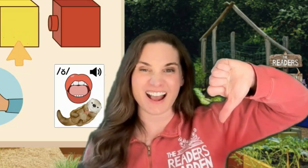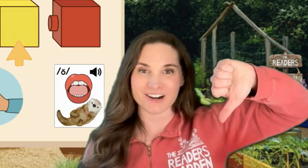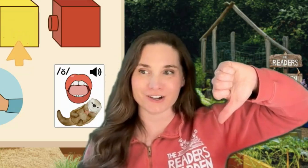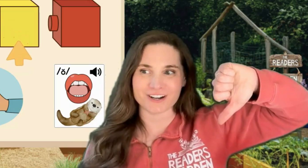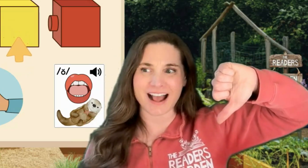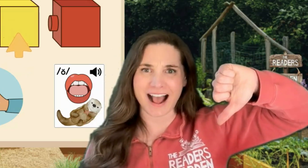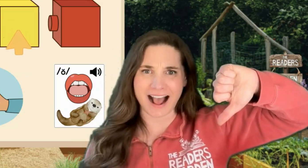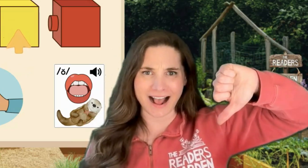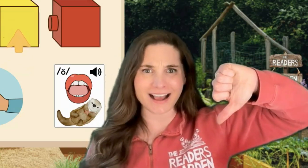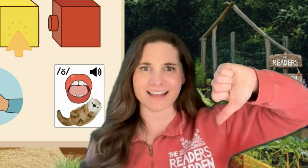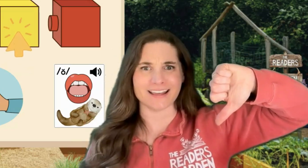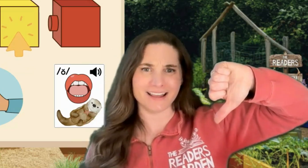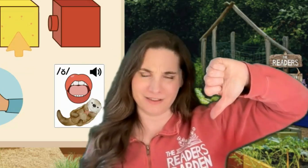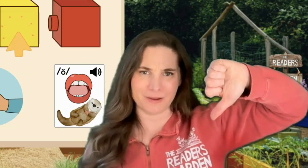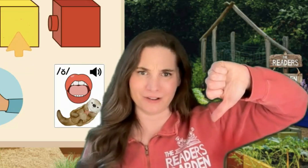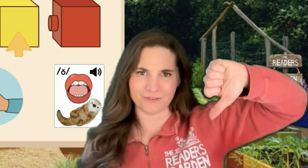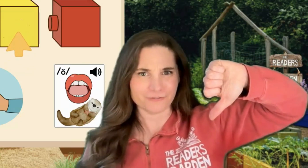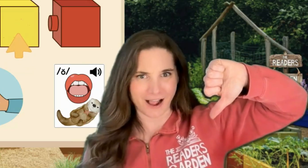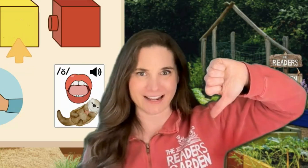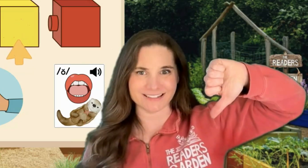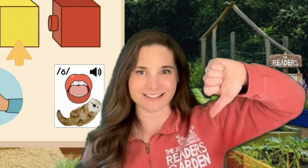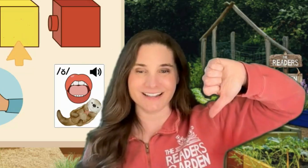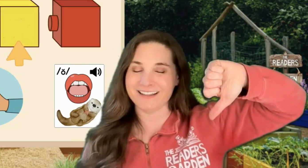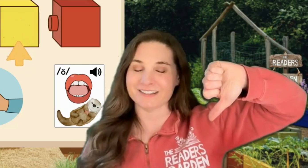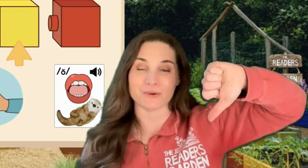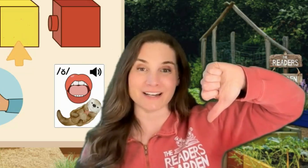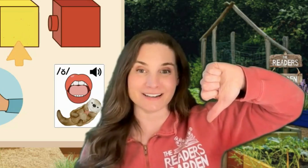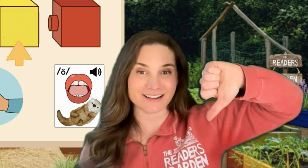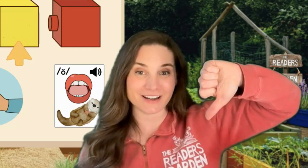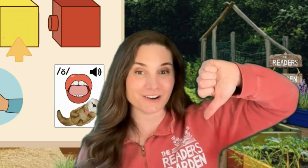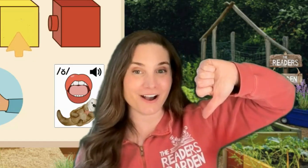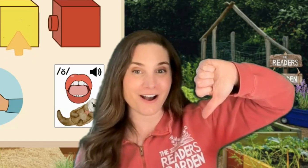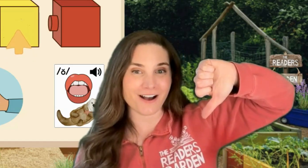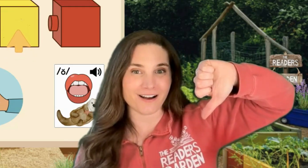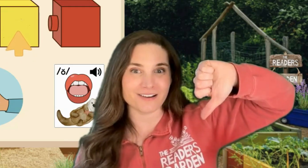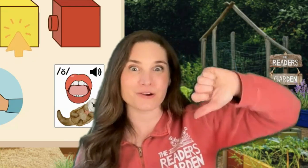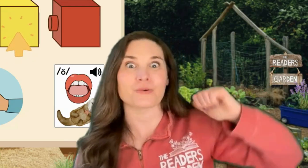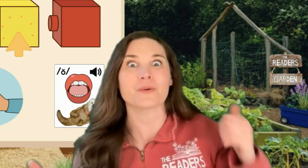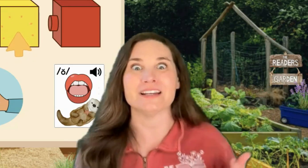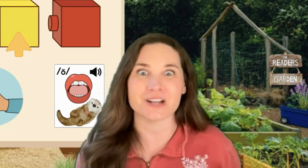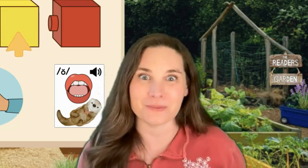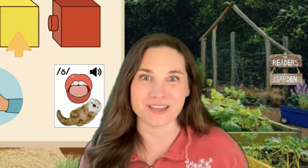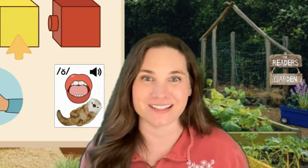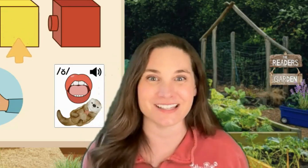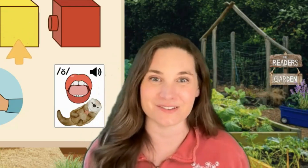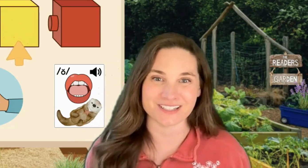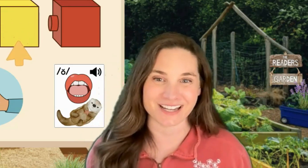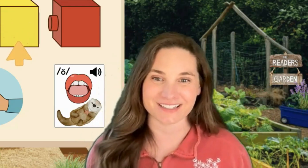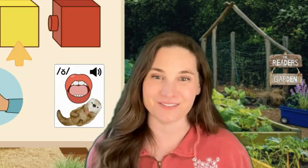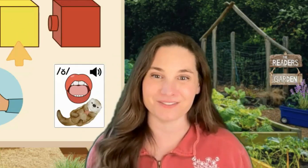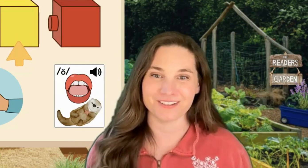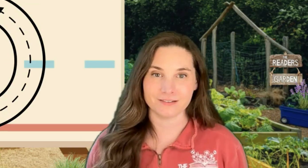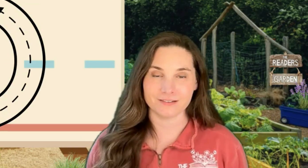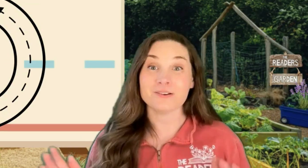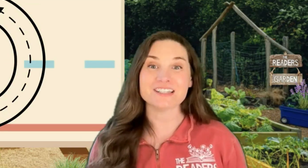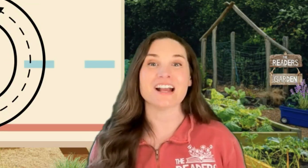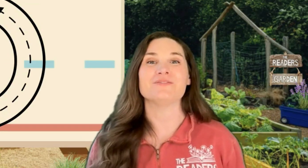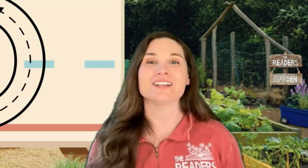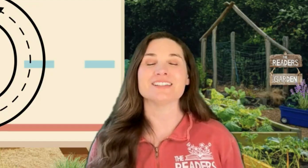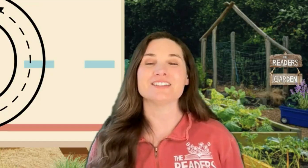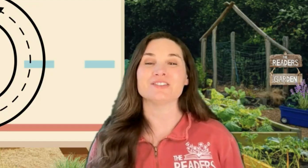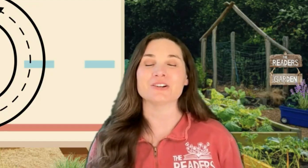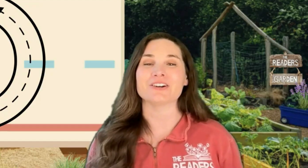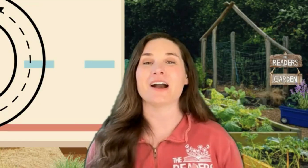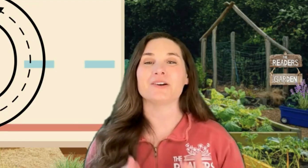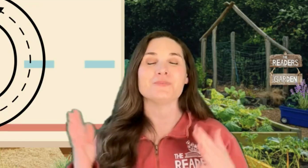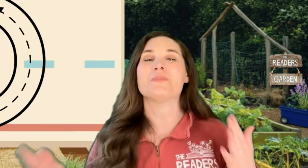neither. I heard I in the middle of find. So I didn't hear an ah. Great job being a sound detective. Now it's time